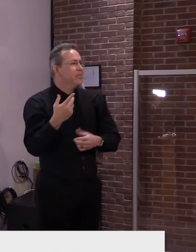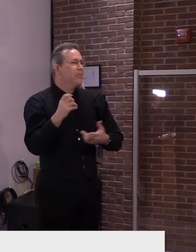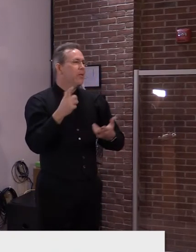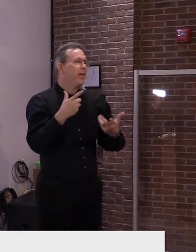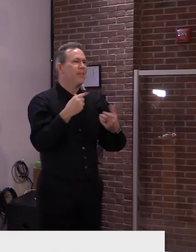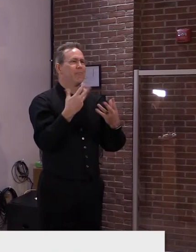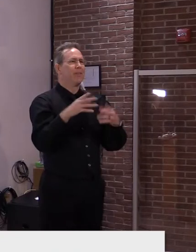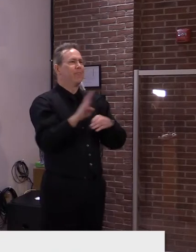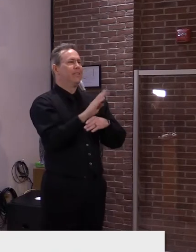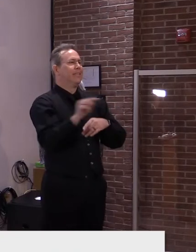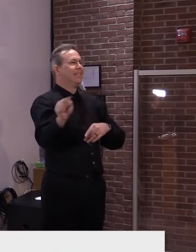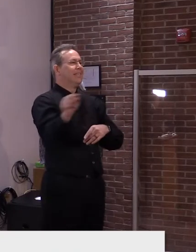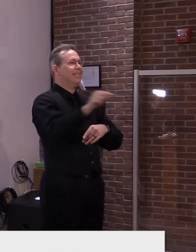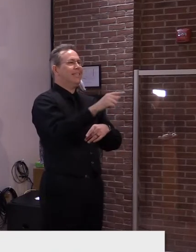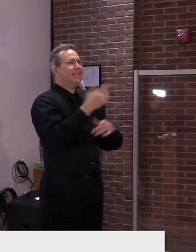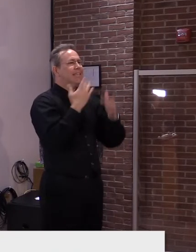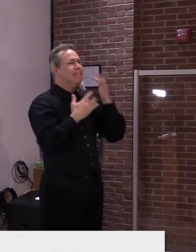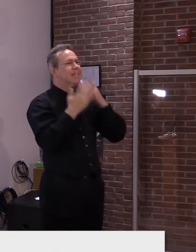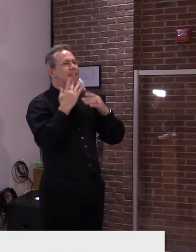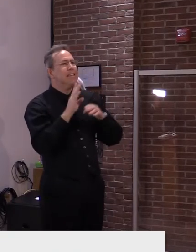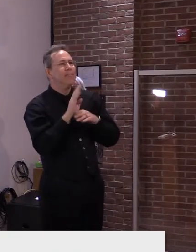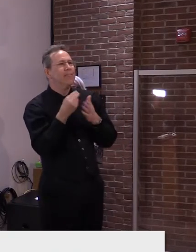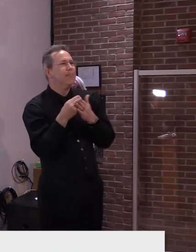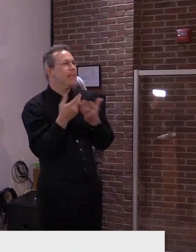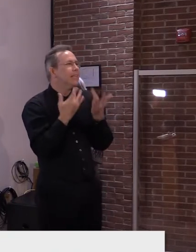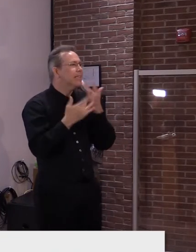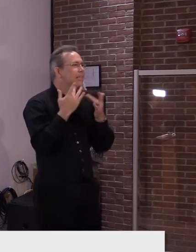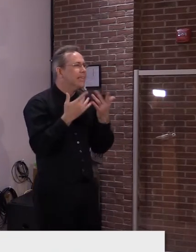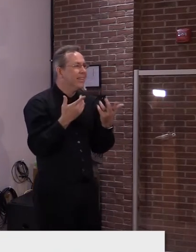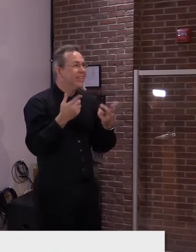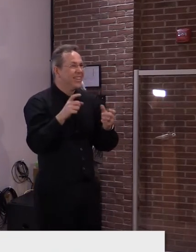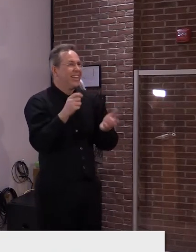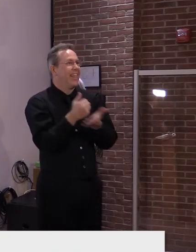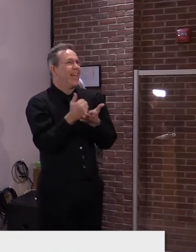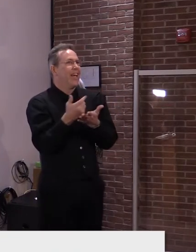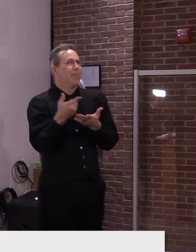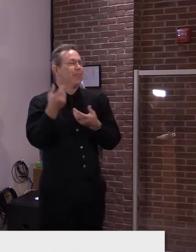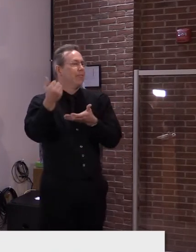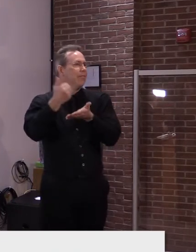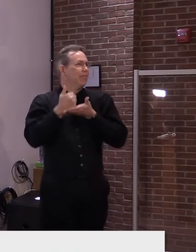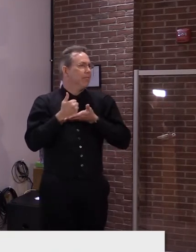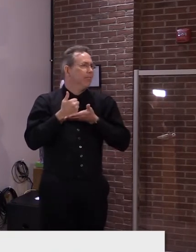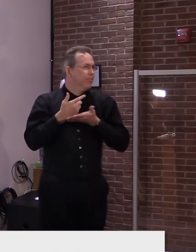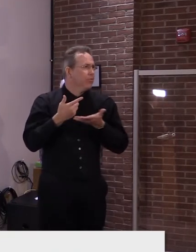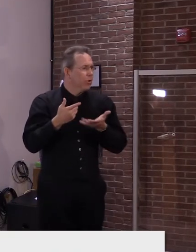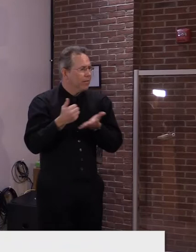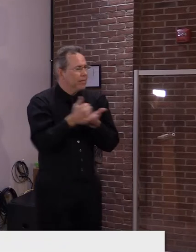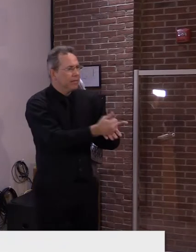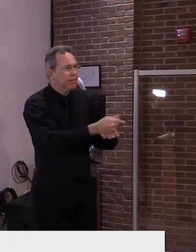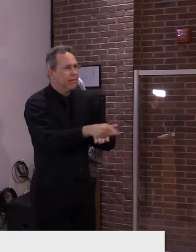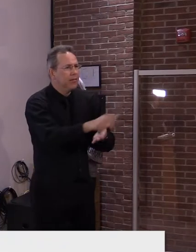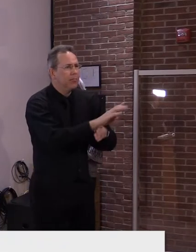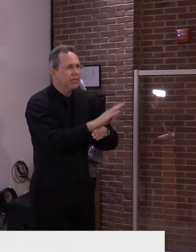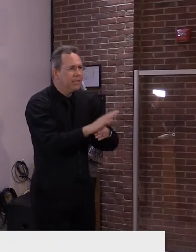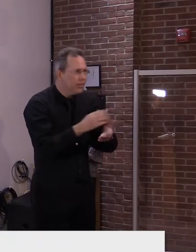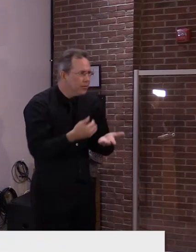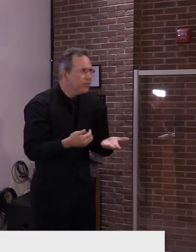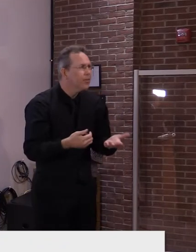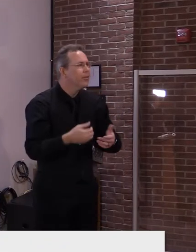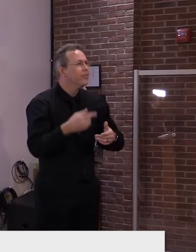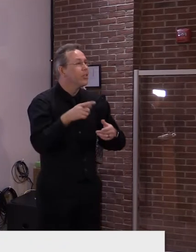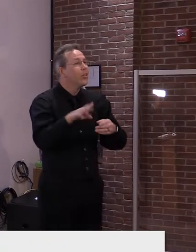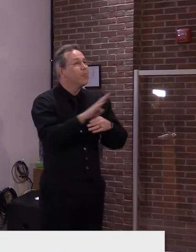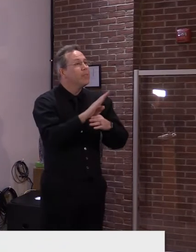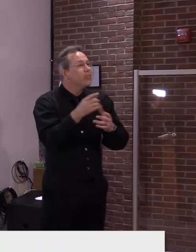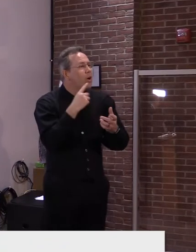use our help right now. And that's what we should be focusing on, because we need to make sure they recover and survive over the